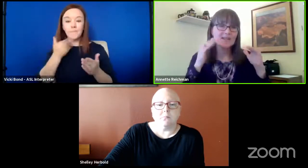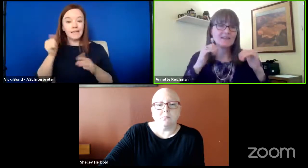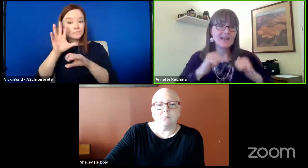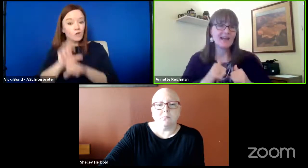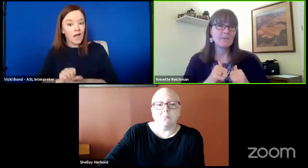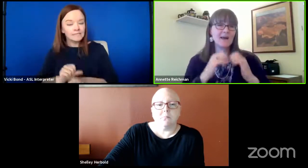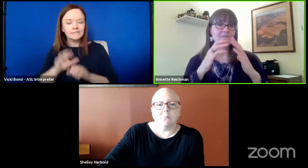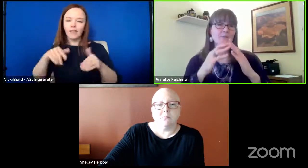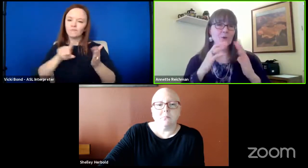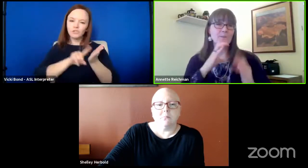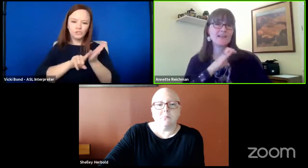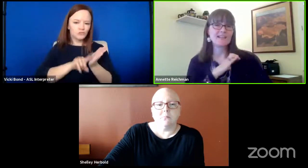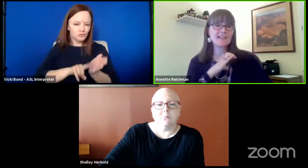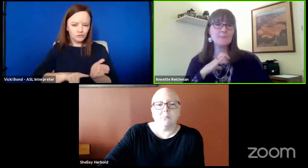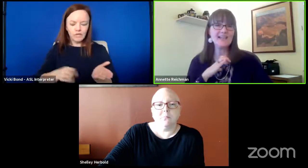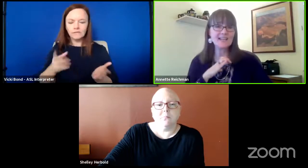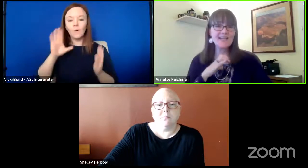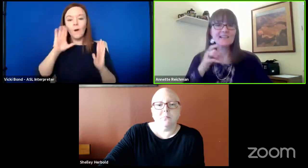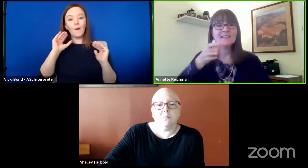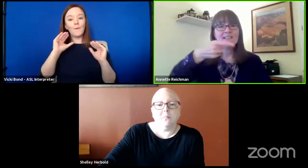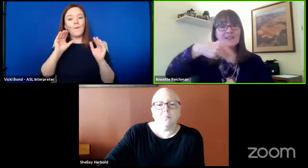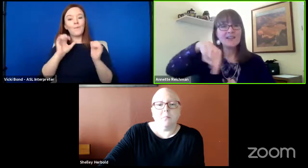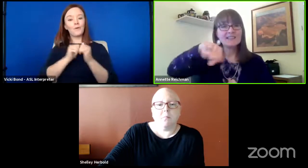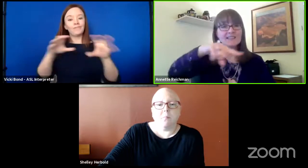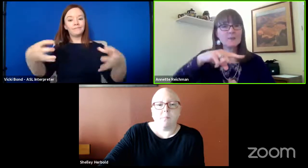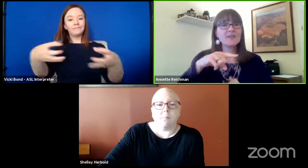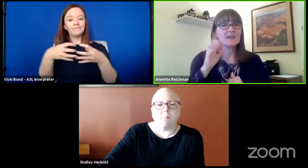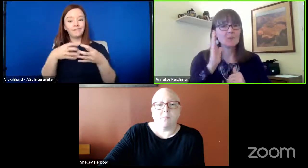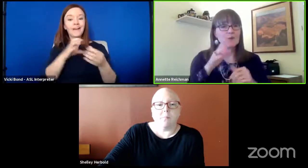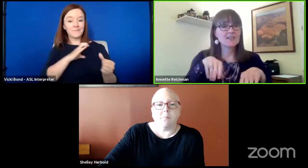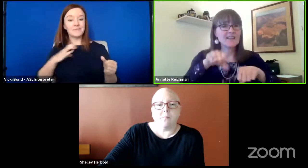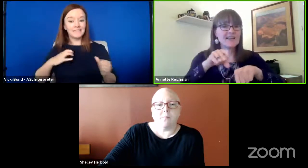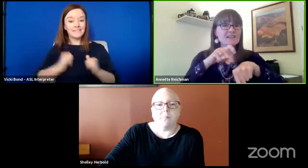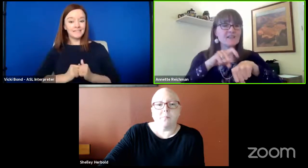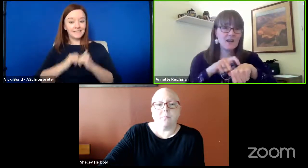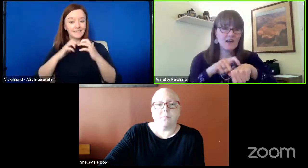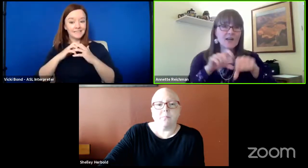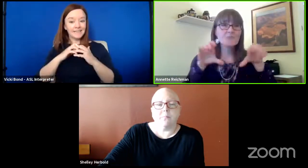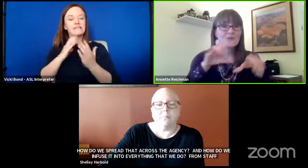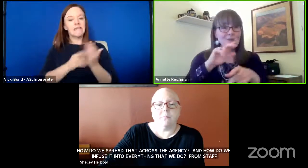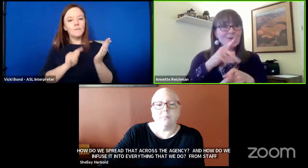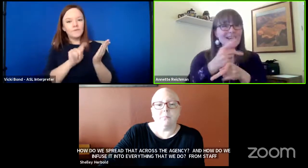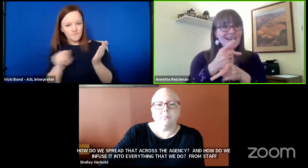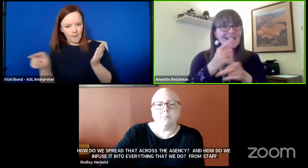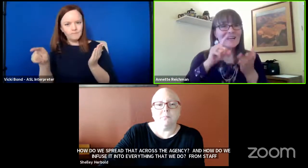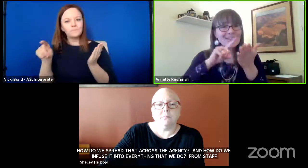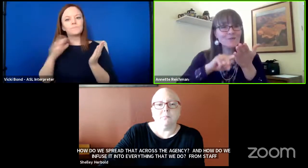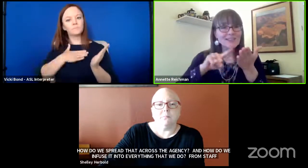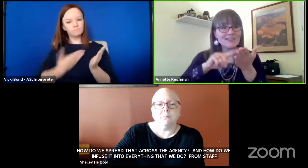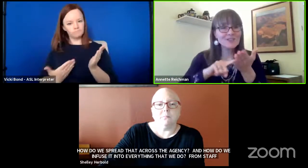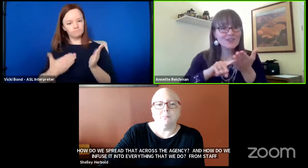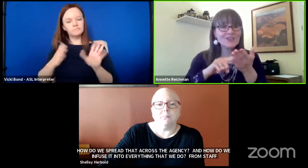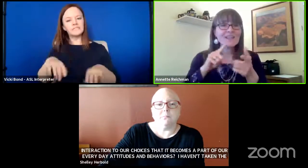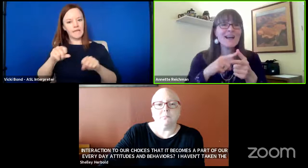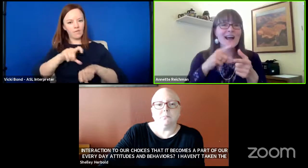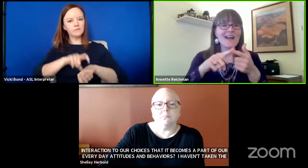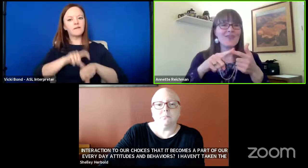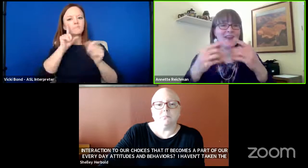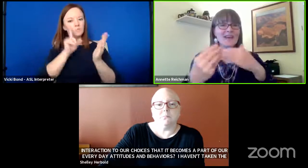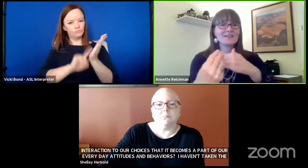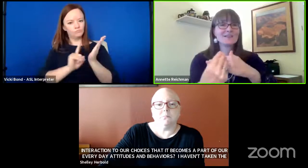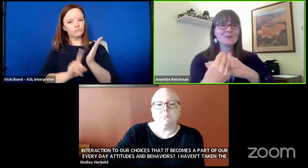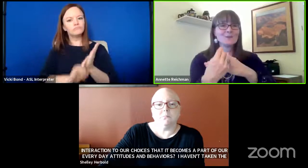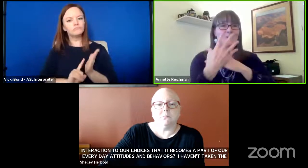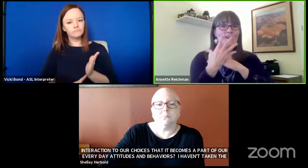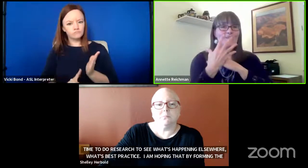am hoping that by forming the committee, that some of them will take the time to do that kind of research,